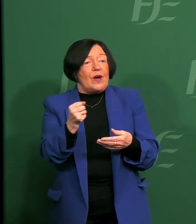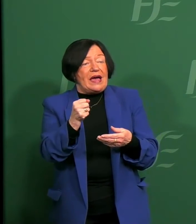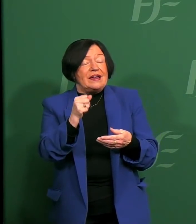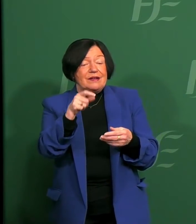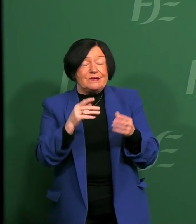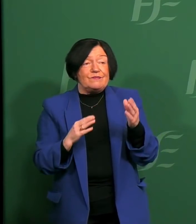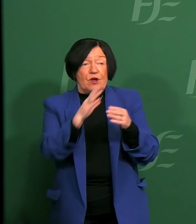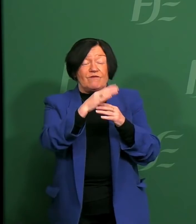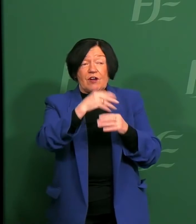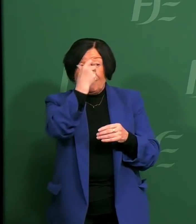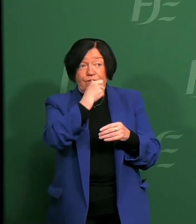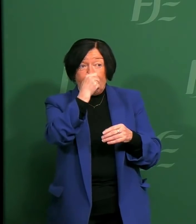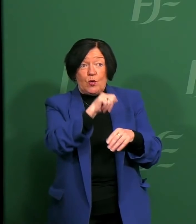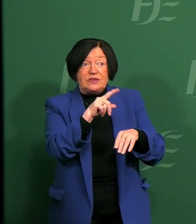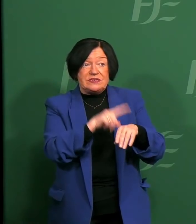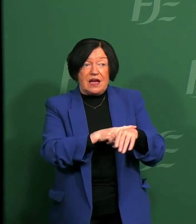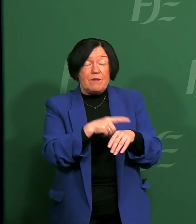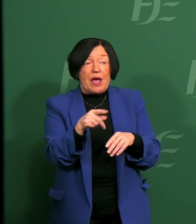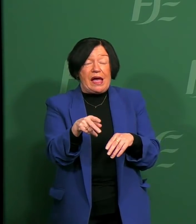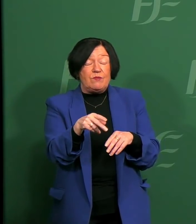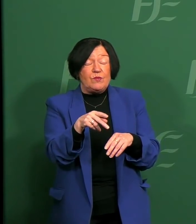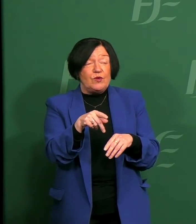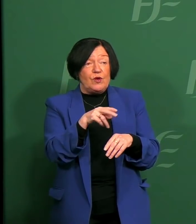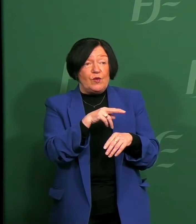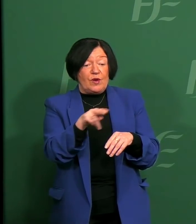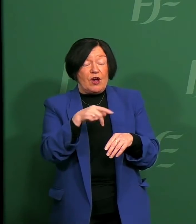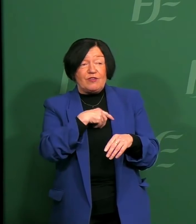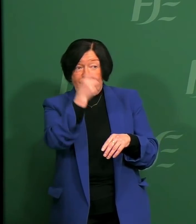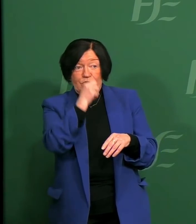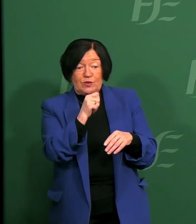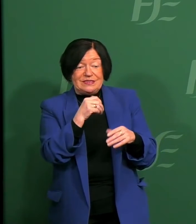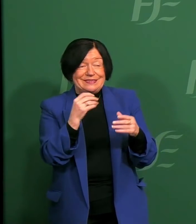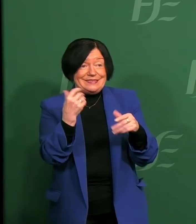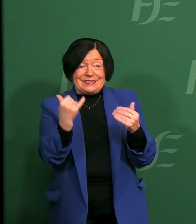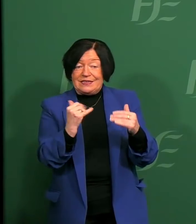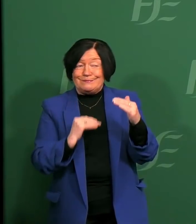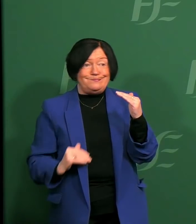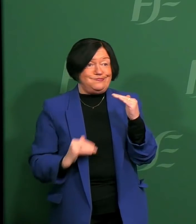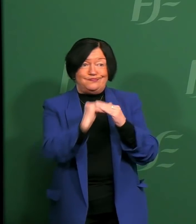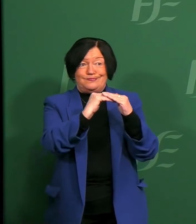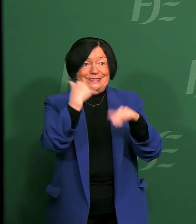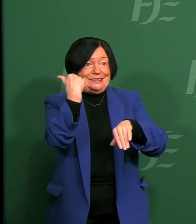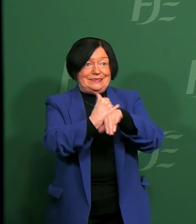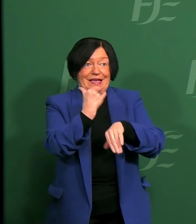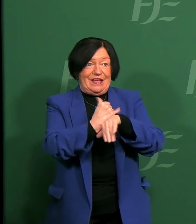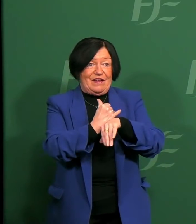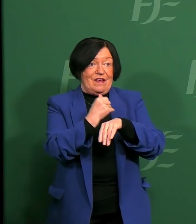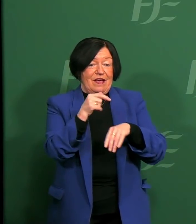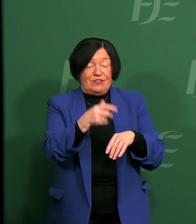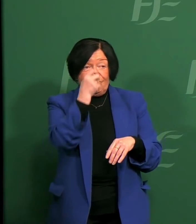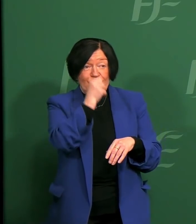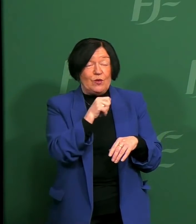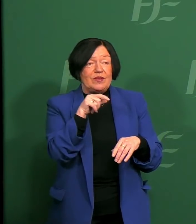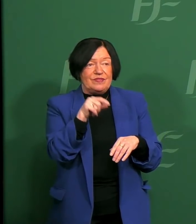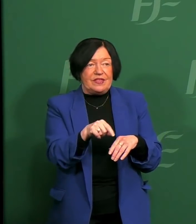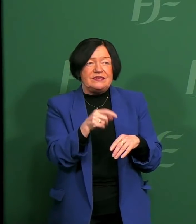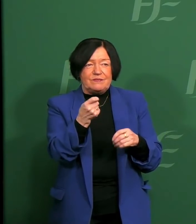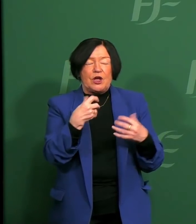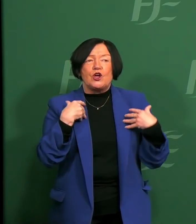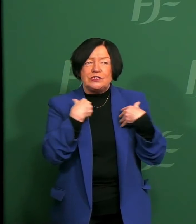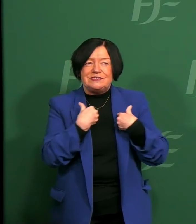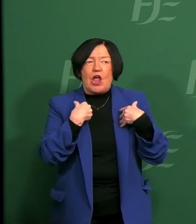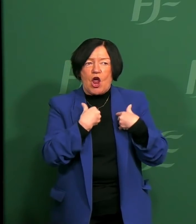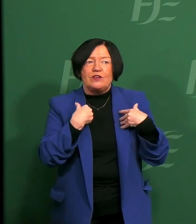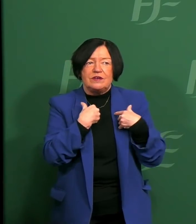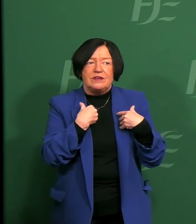peak of our flu season, and we're not at a flu season, we're not at a peak, any peak by any stretch of flu season at the minute. So that is a cause of concern for